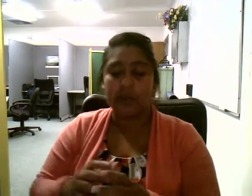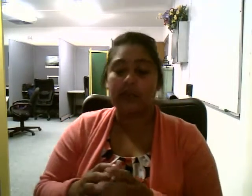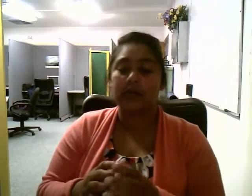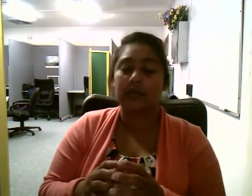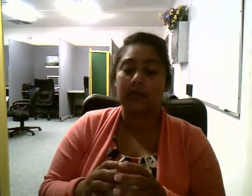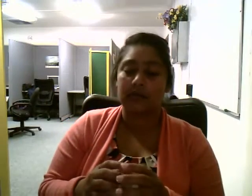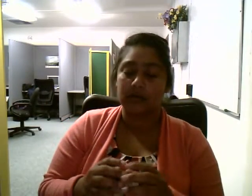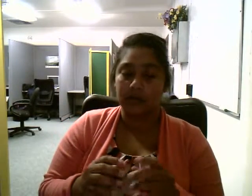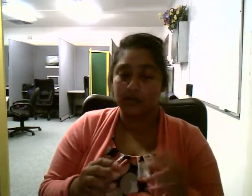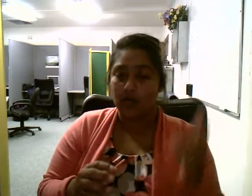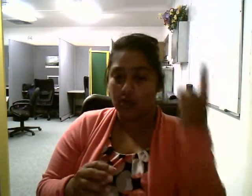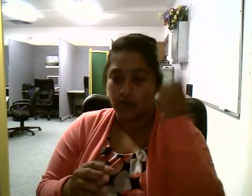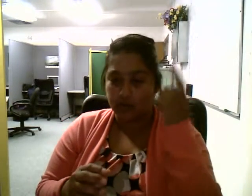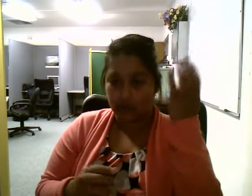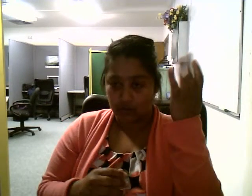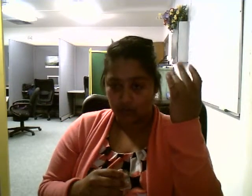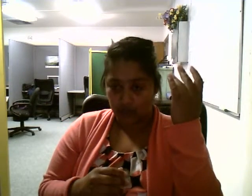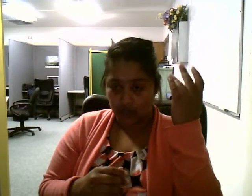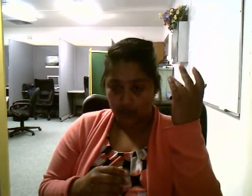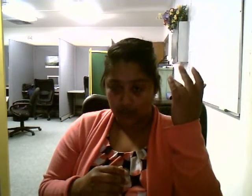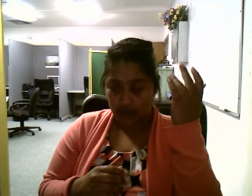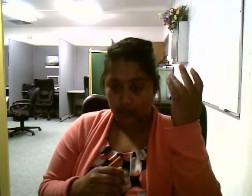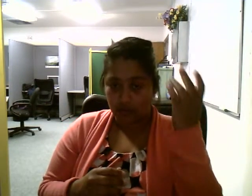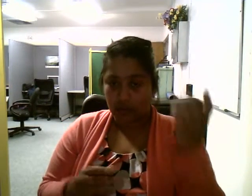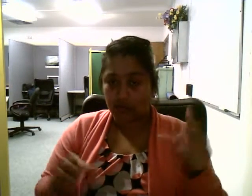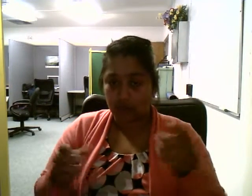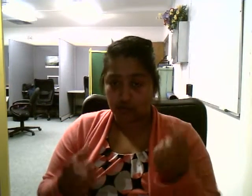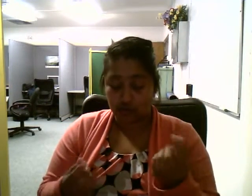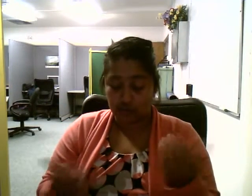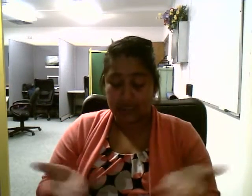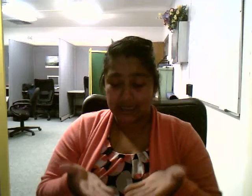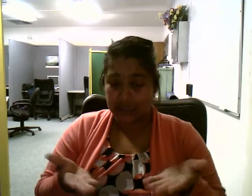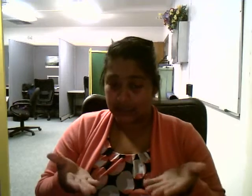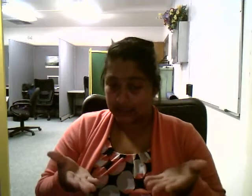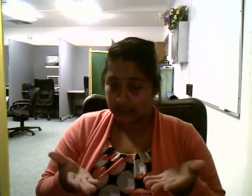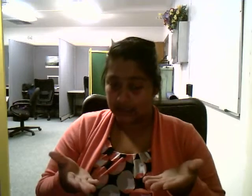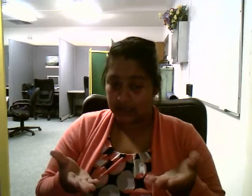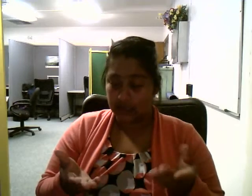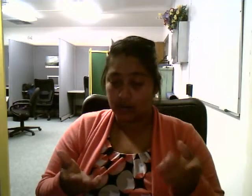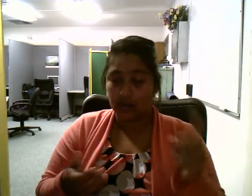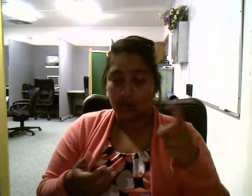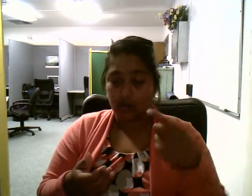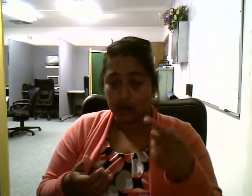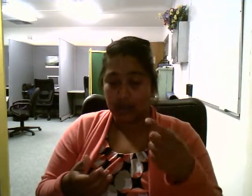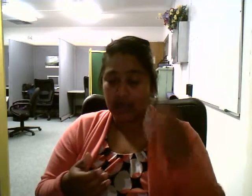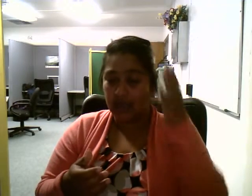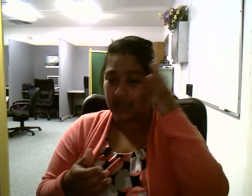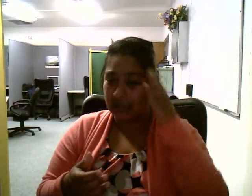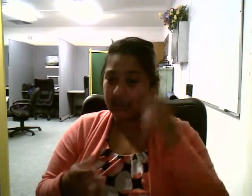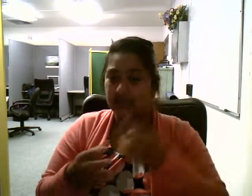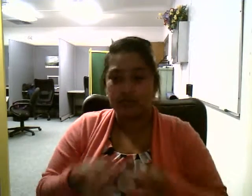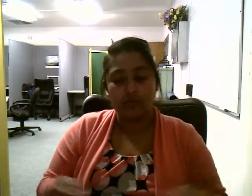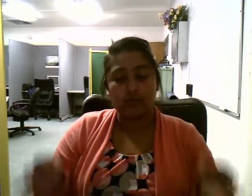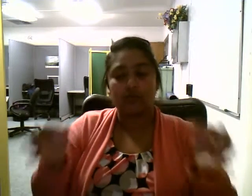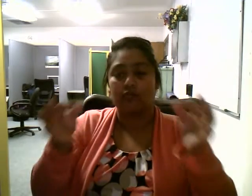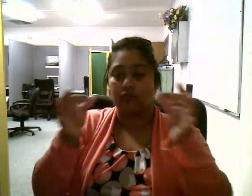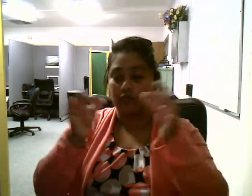And the reason we're going to do this model this year is that, one, I think that it's important that students be able